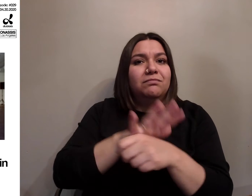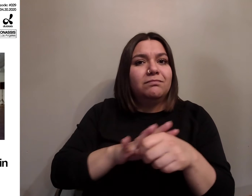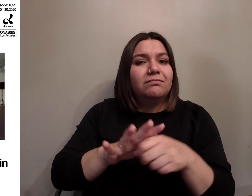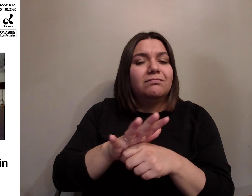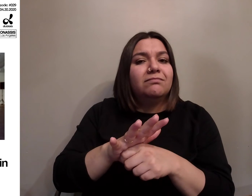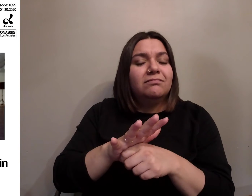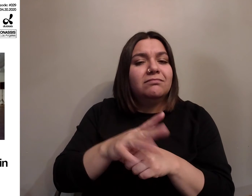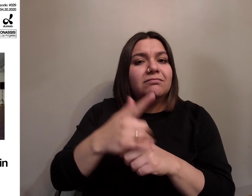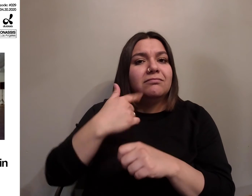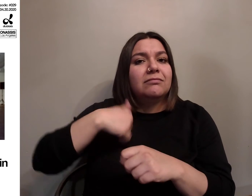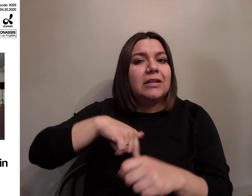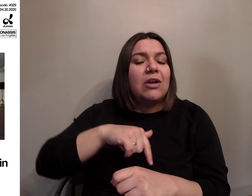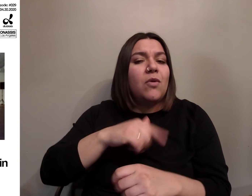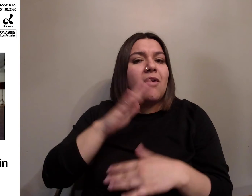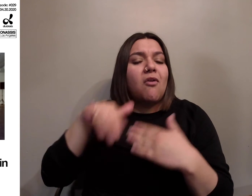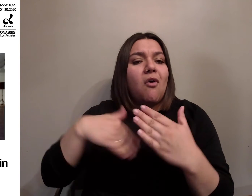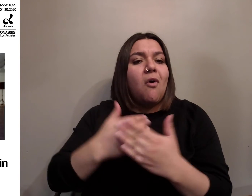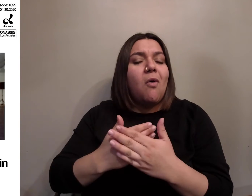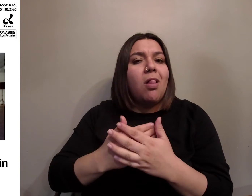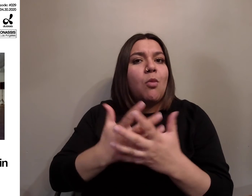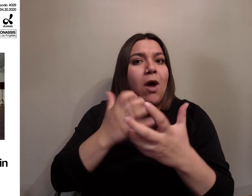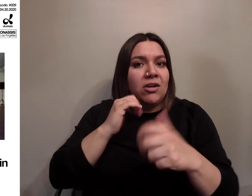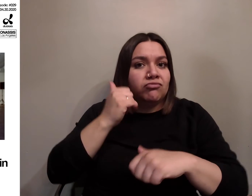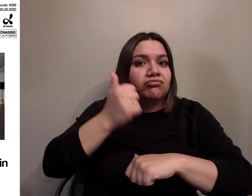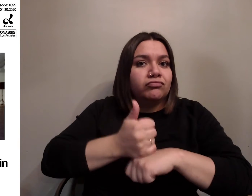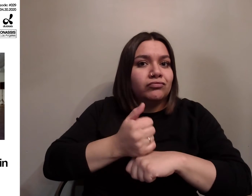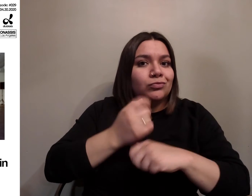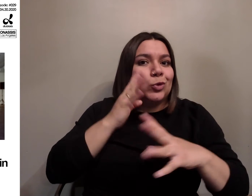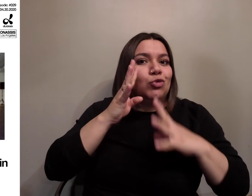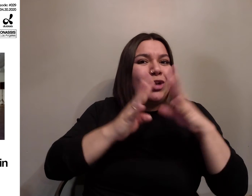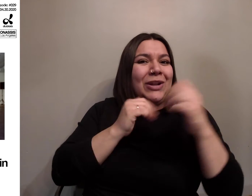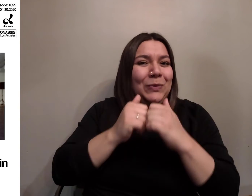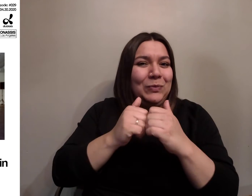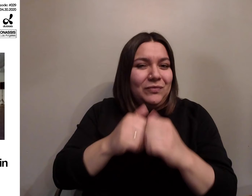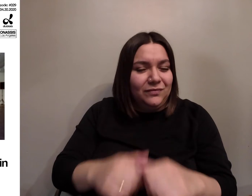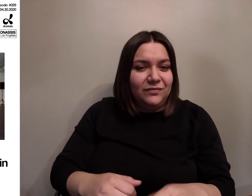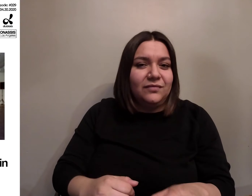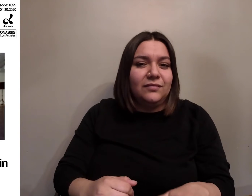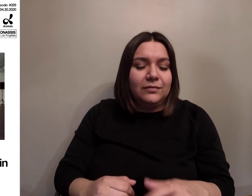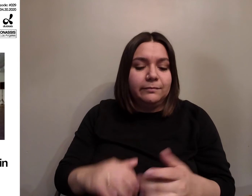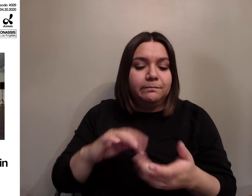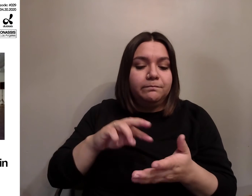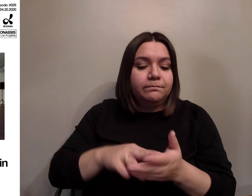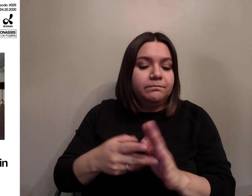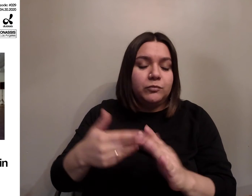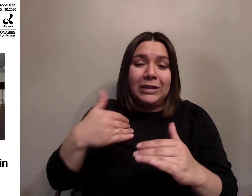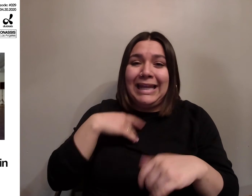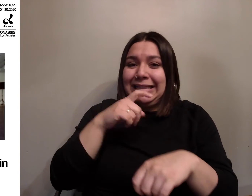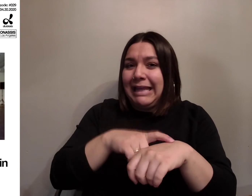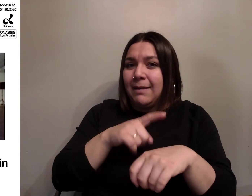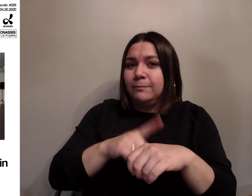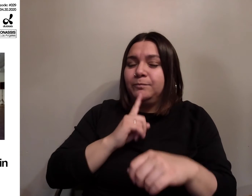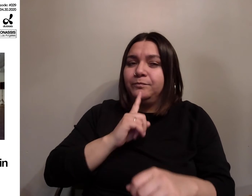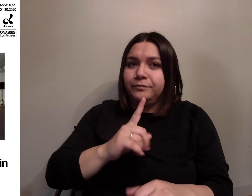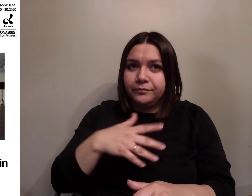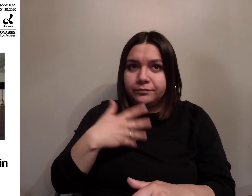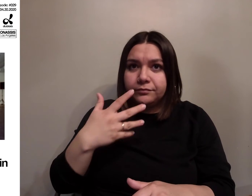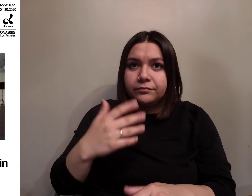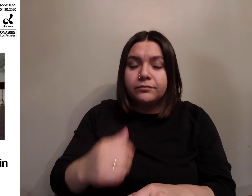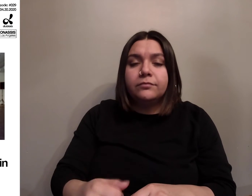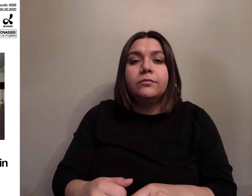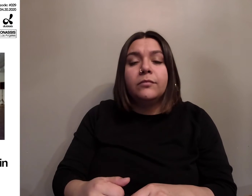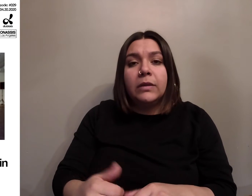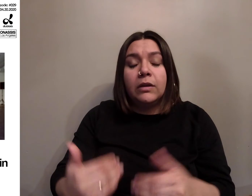to pause and be less kind of in this production mode that events are